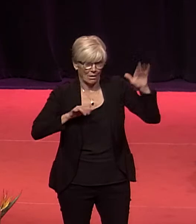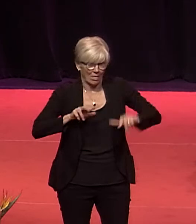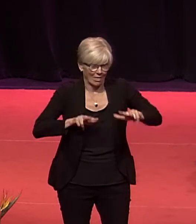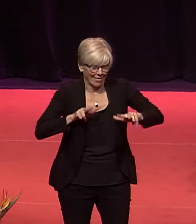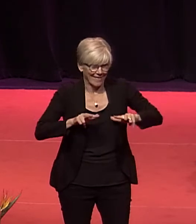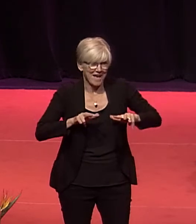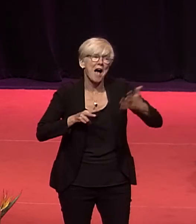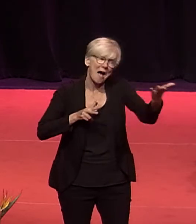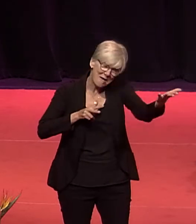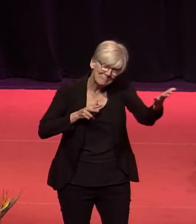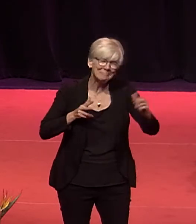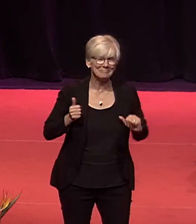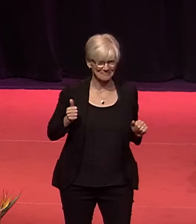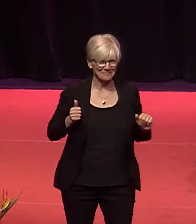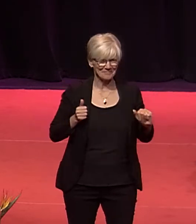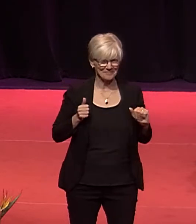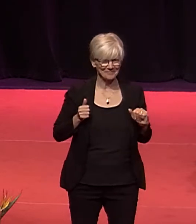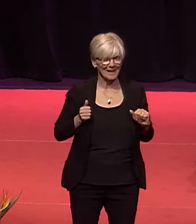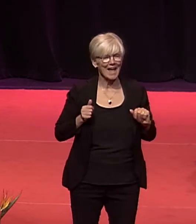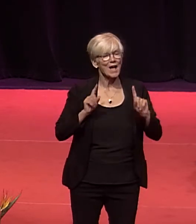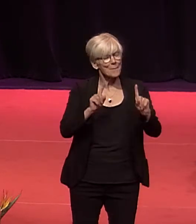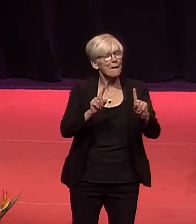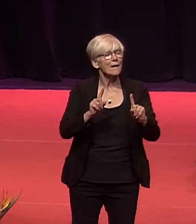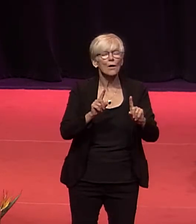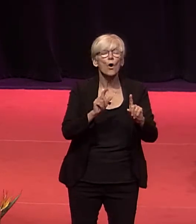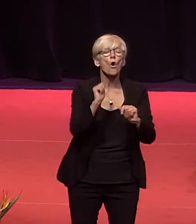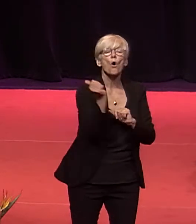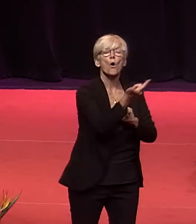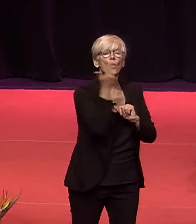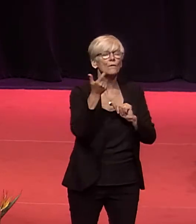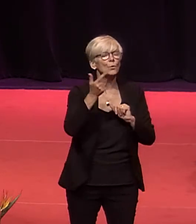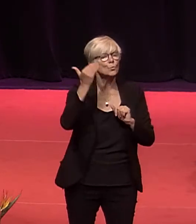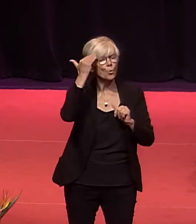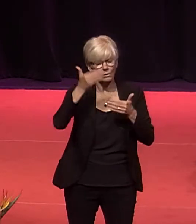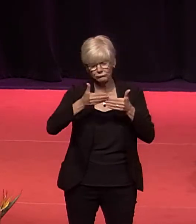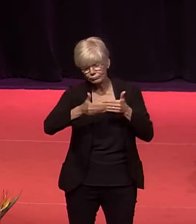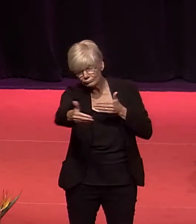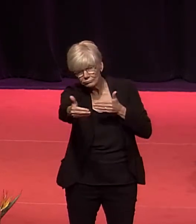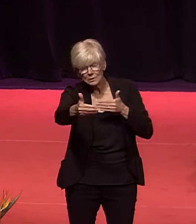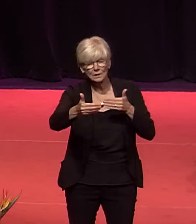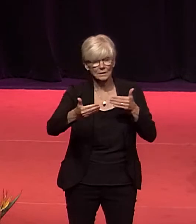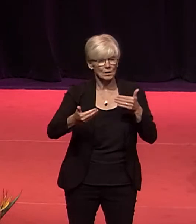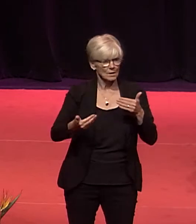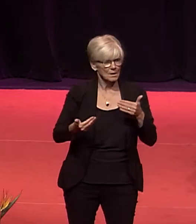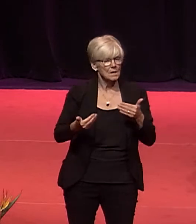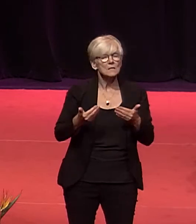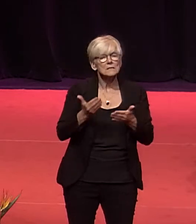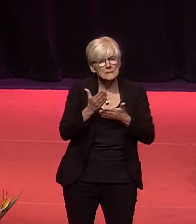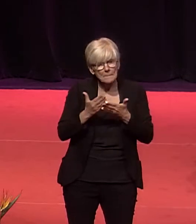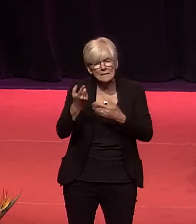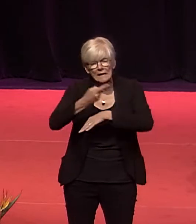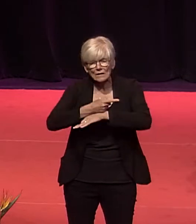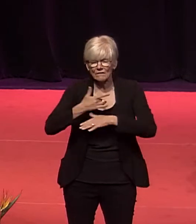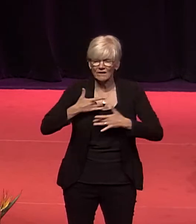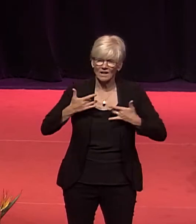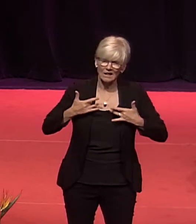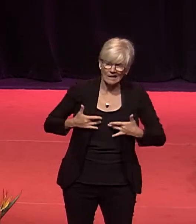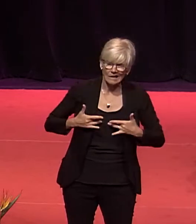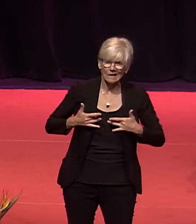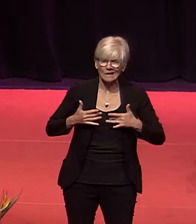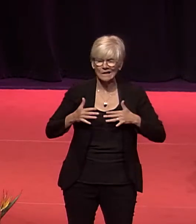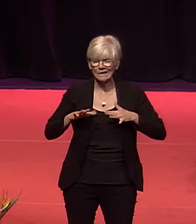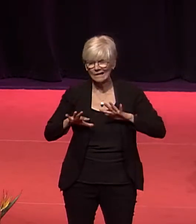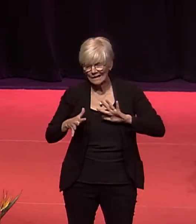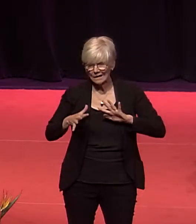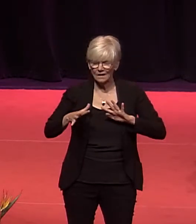Love that spirit. Okay. But I want you all to know that moving forward in your life, there will be days you feel low.